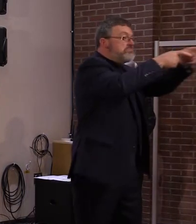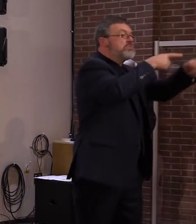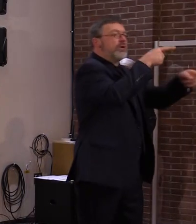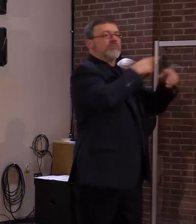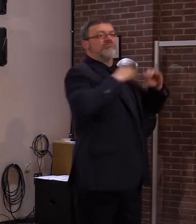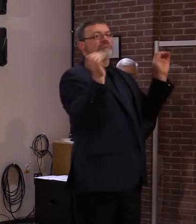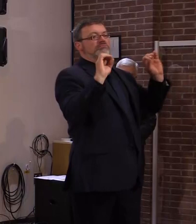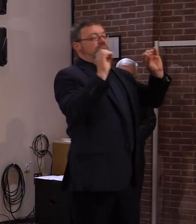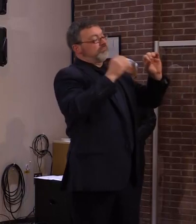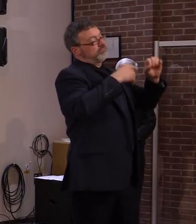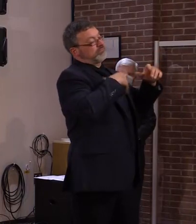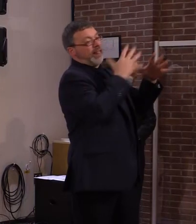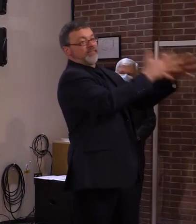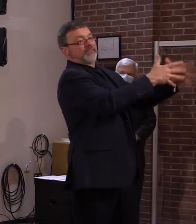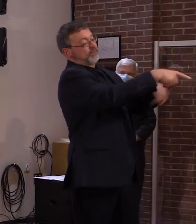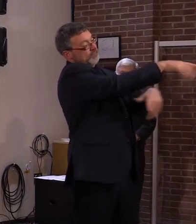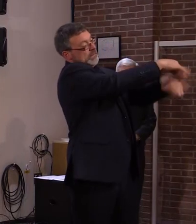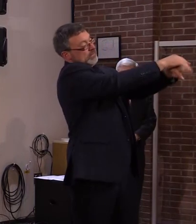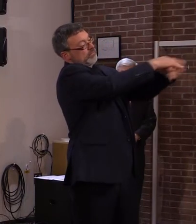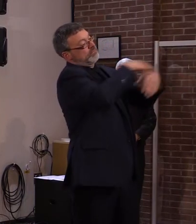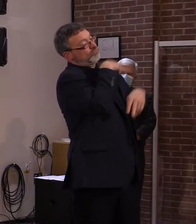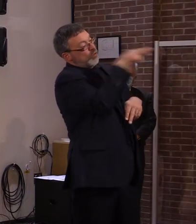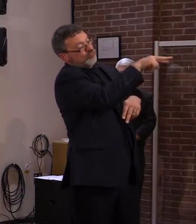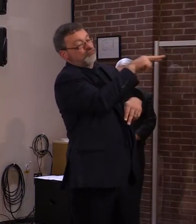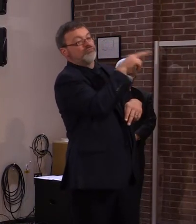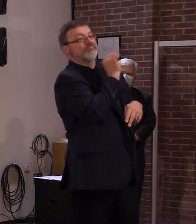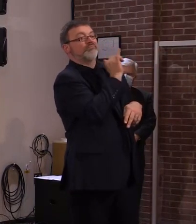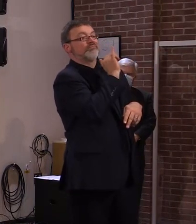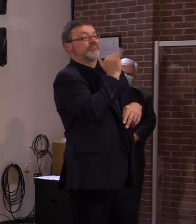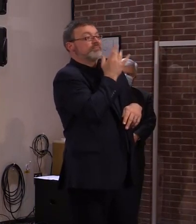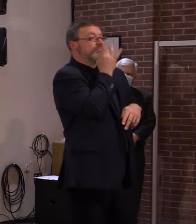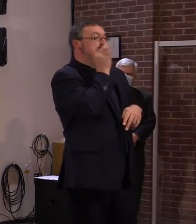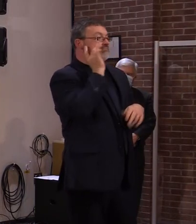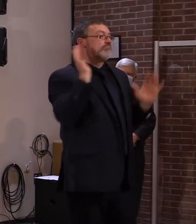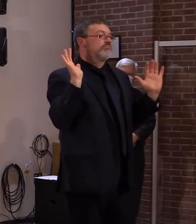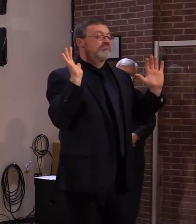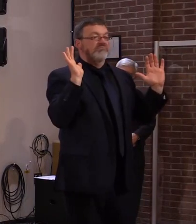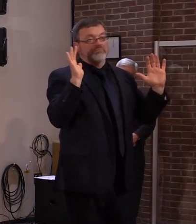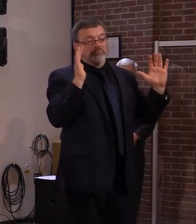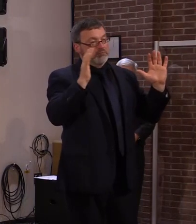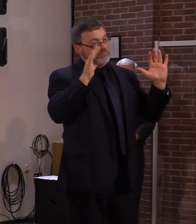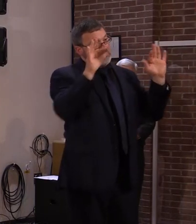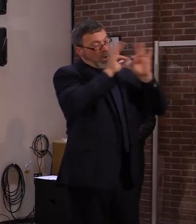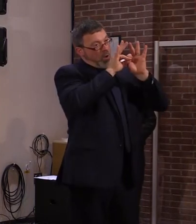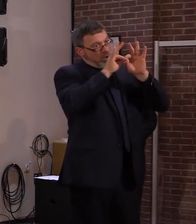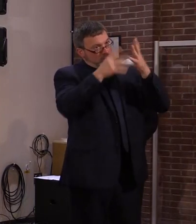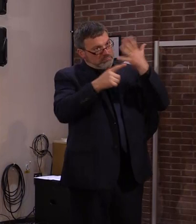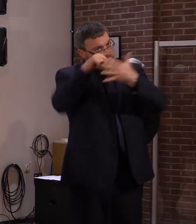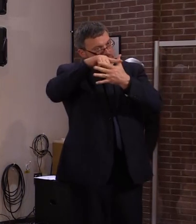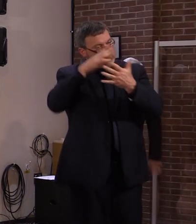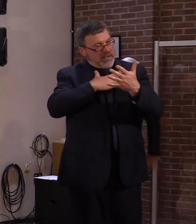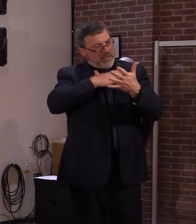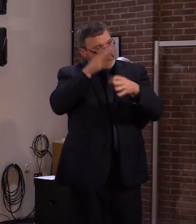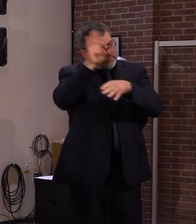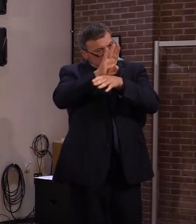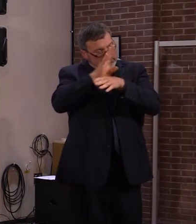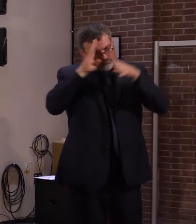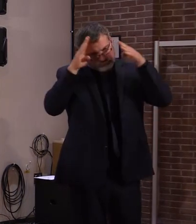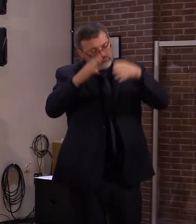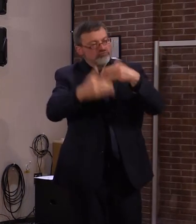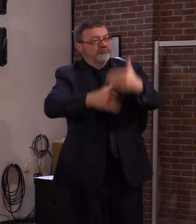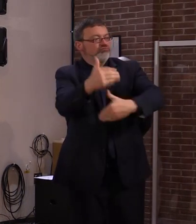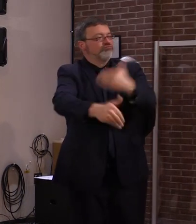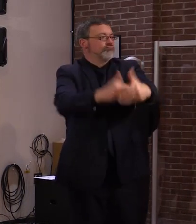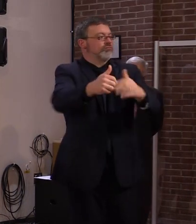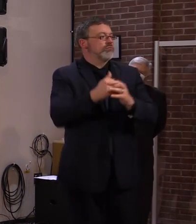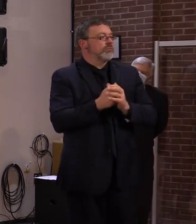but I think we should move on to other issues. For instance, I mean, if you look back at the numbers, 65%